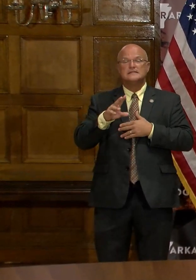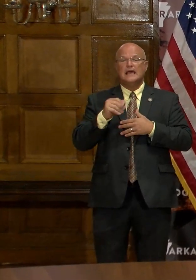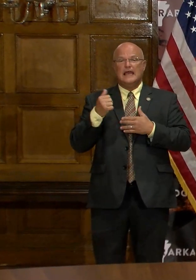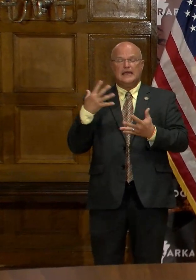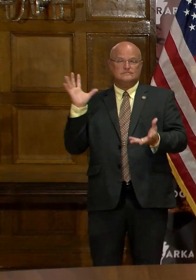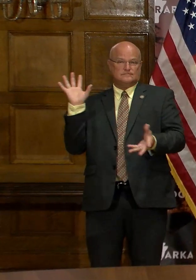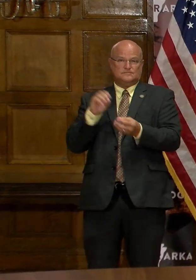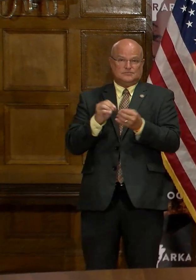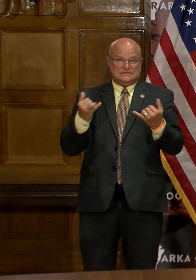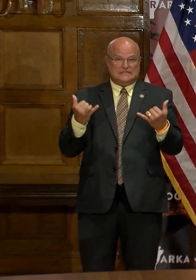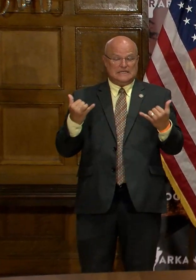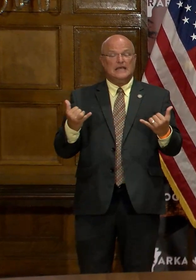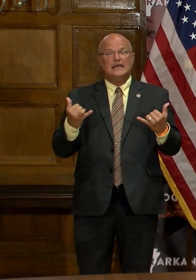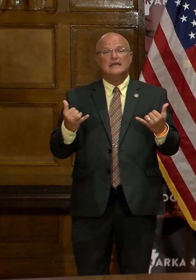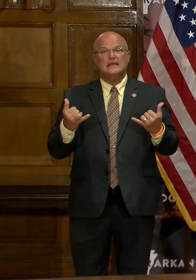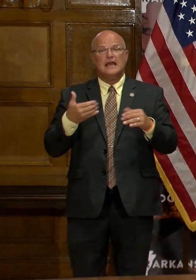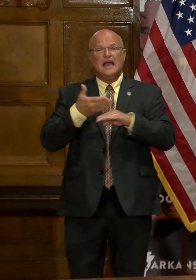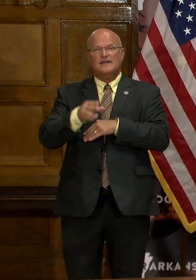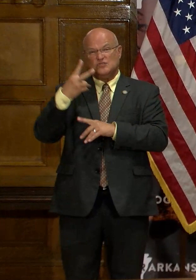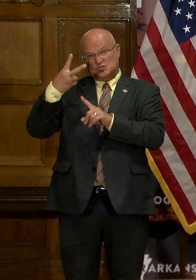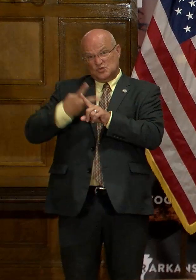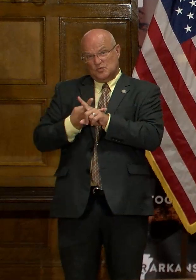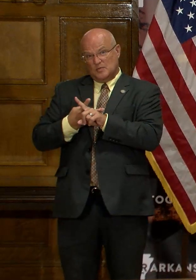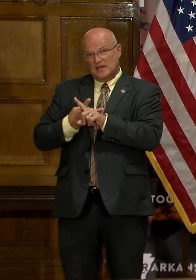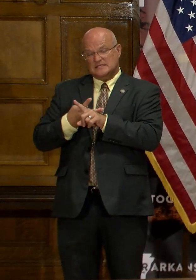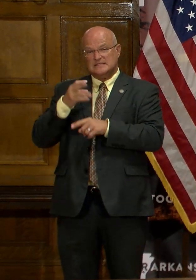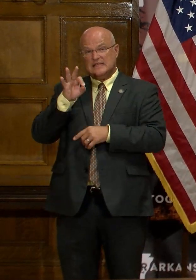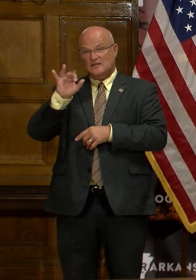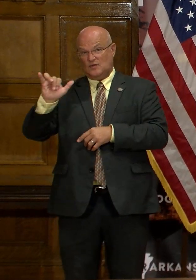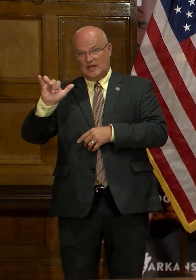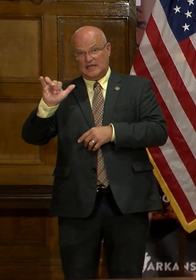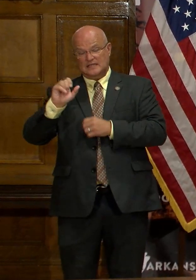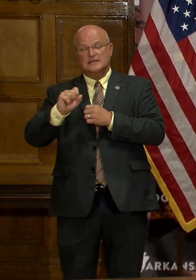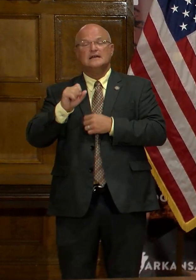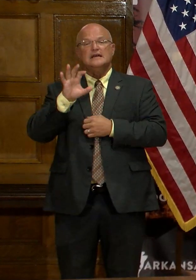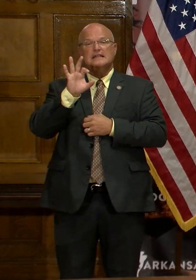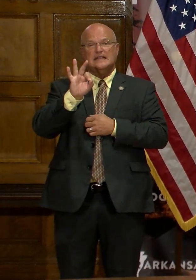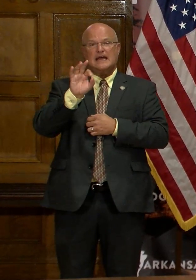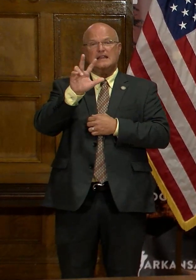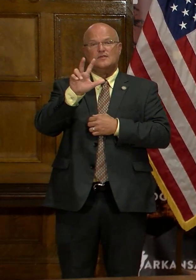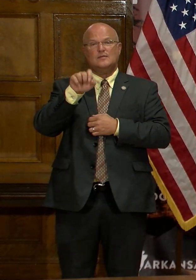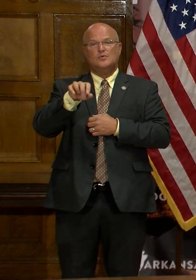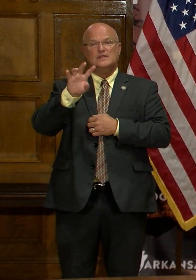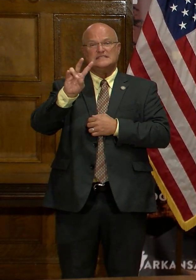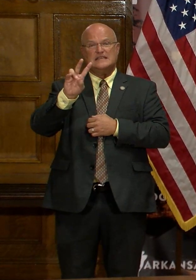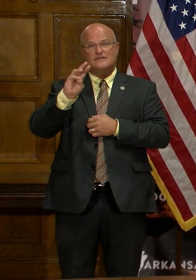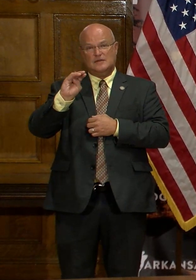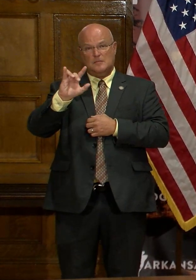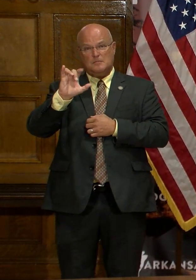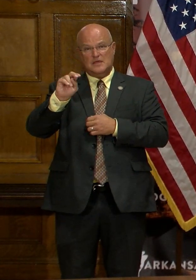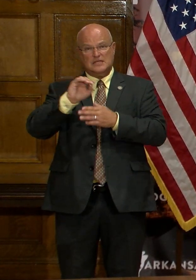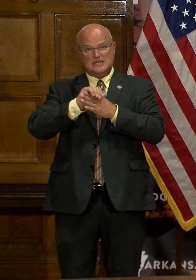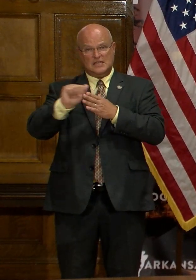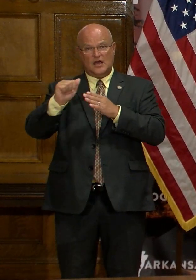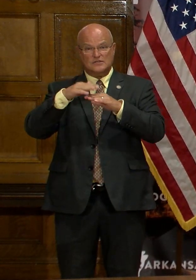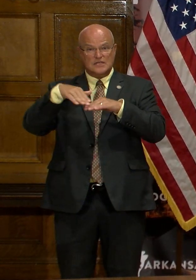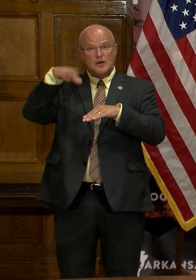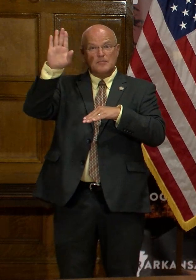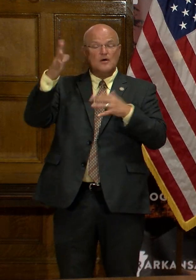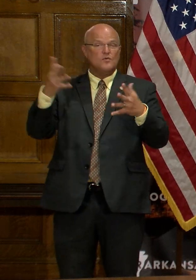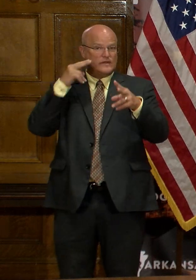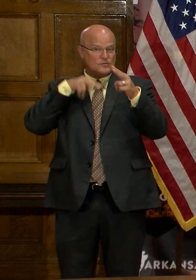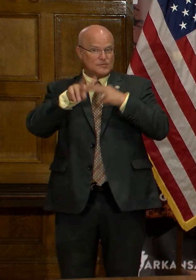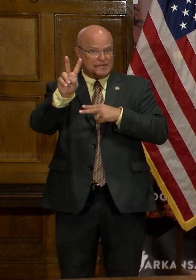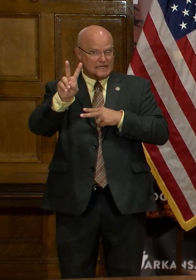net available revenue after 2 months in the fiscal year is $93.7 million above